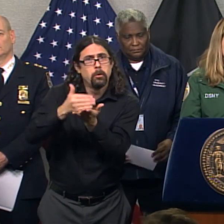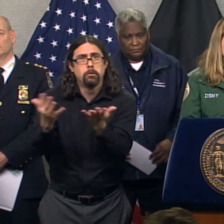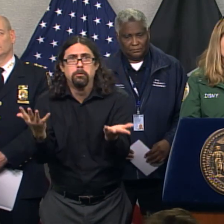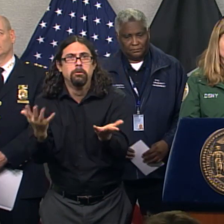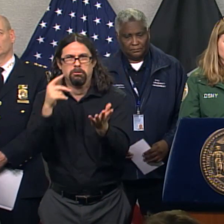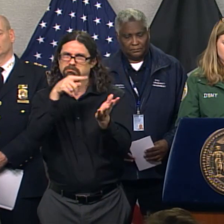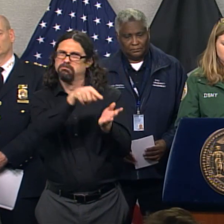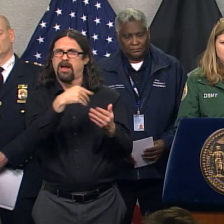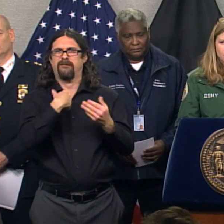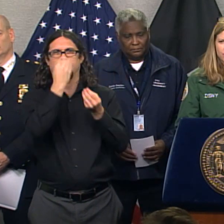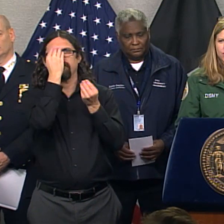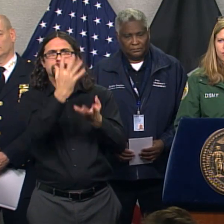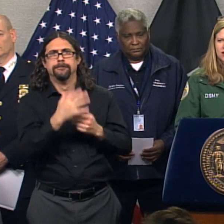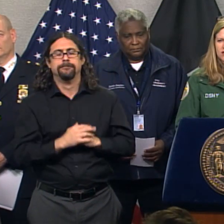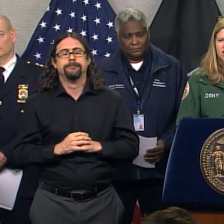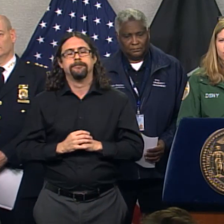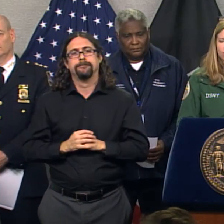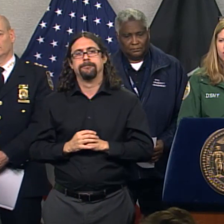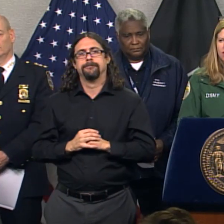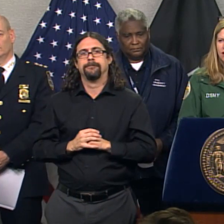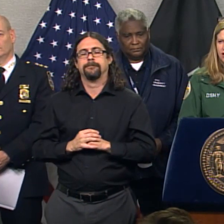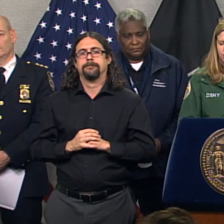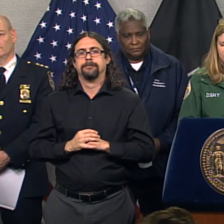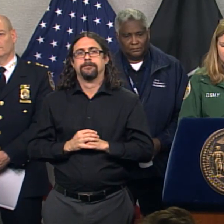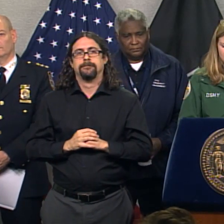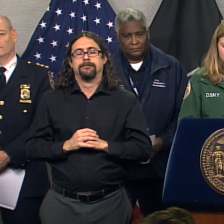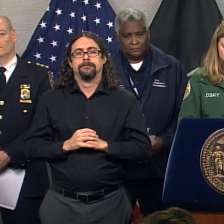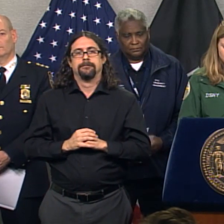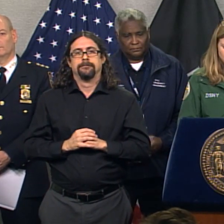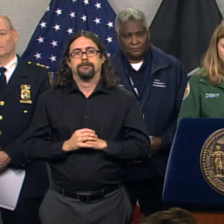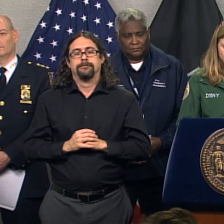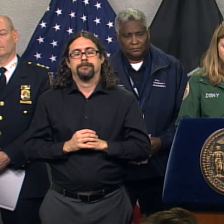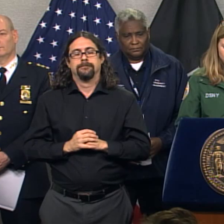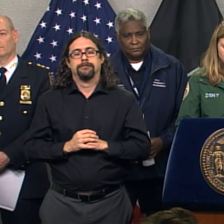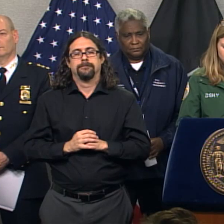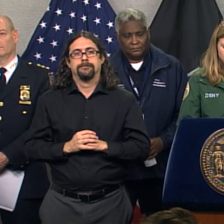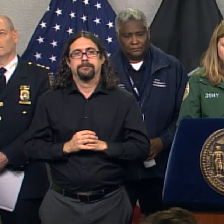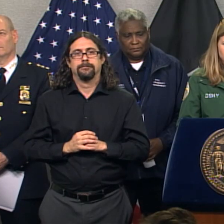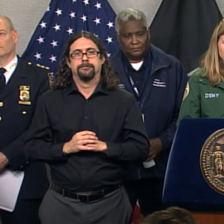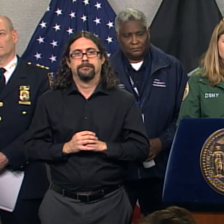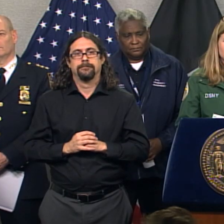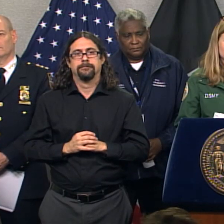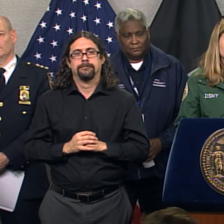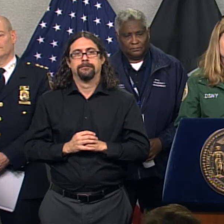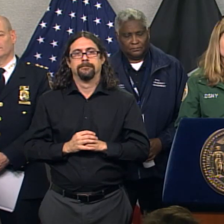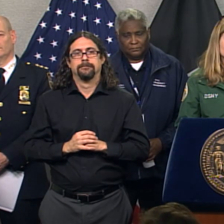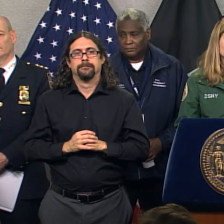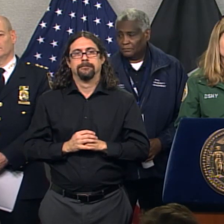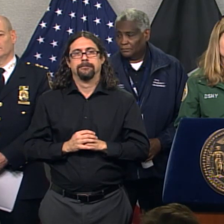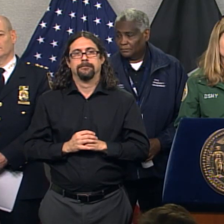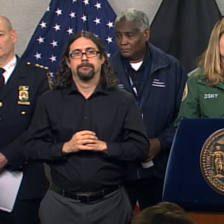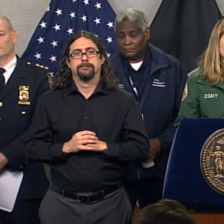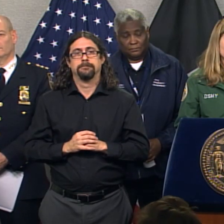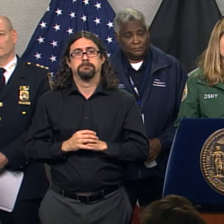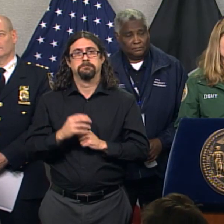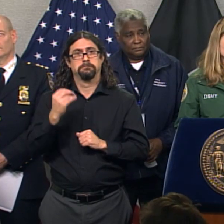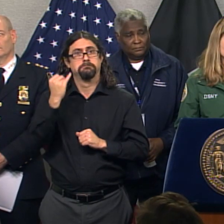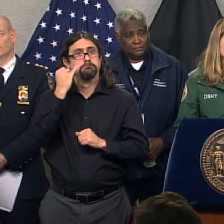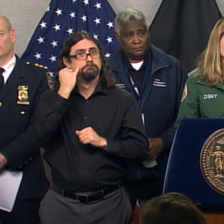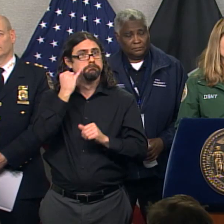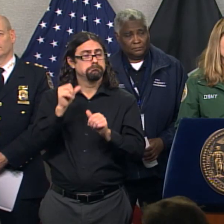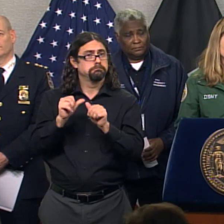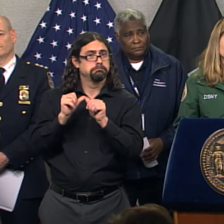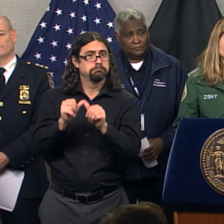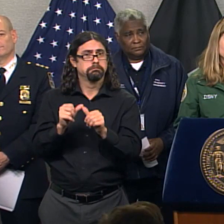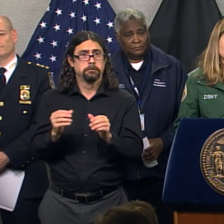tight area. The rest of them will roll out as we get additional accumulations. In addition to the uniform force, we